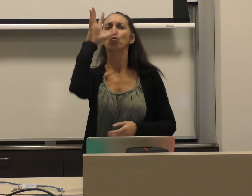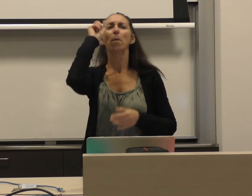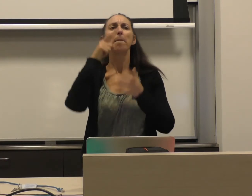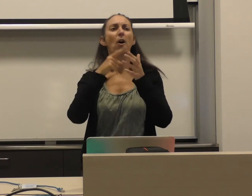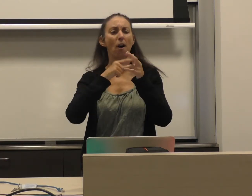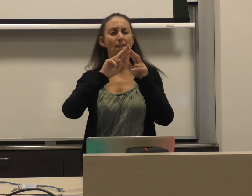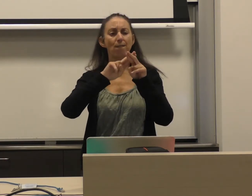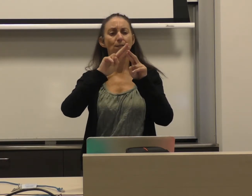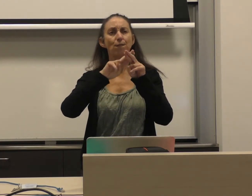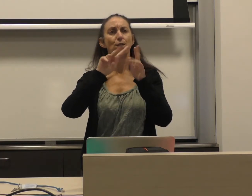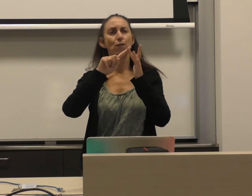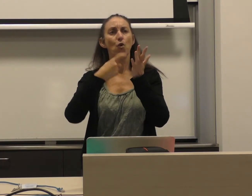The expression of like